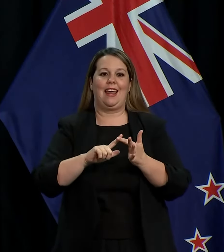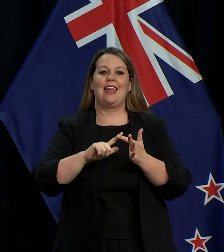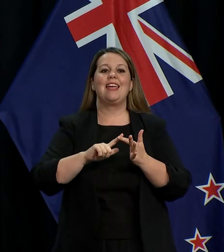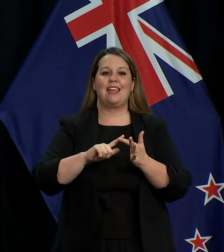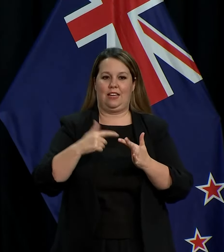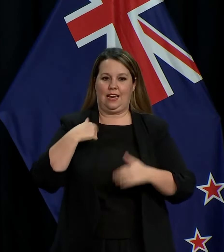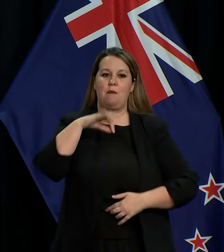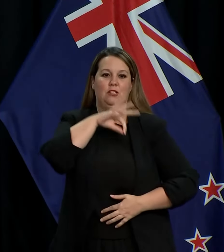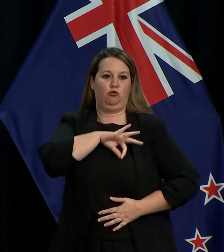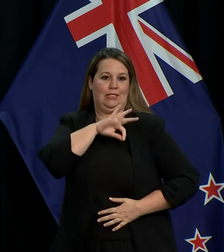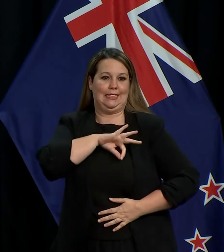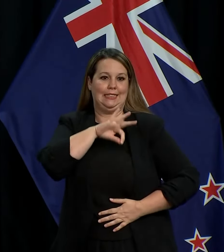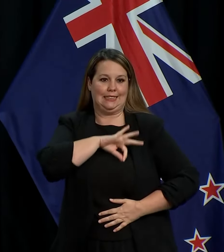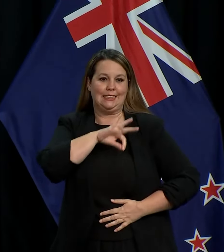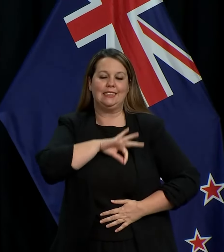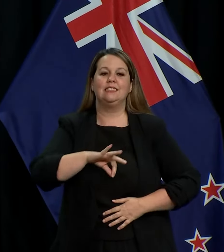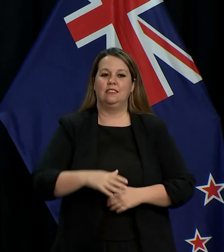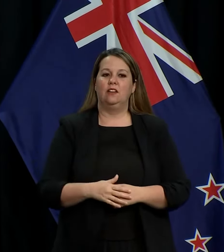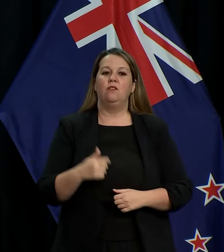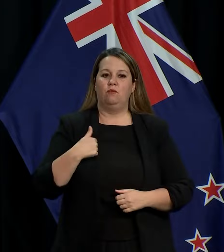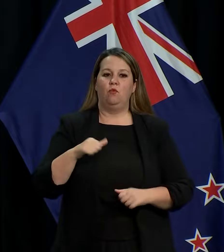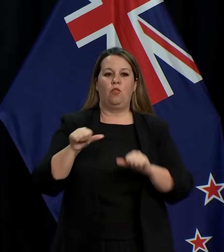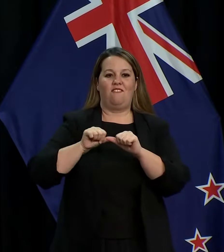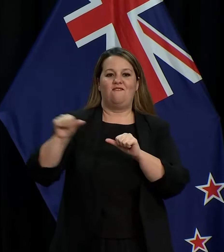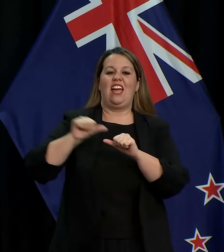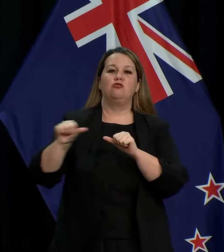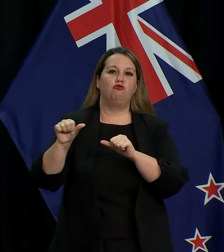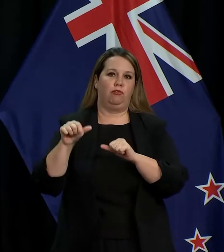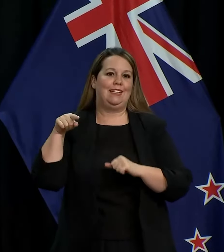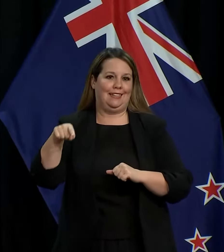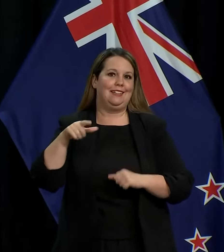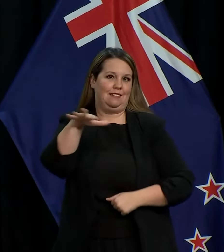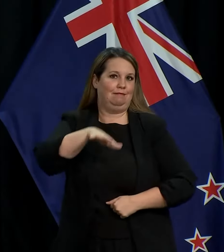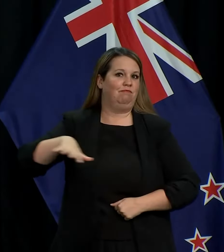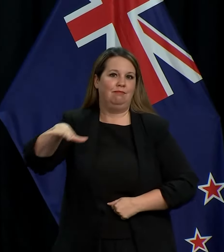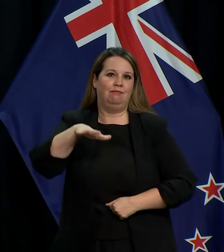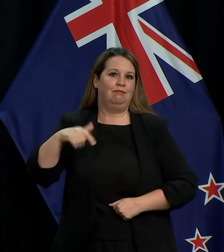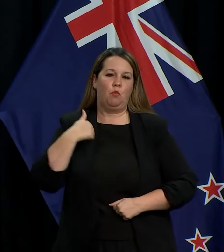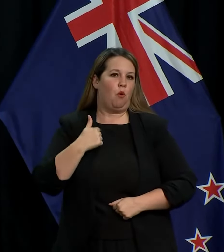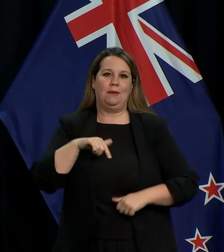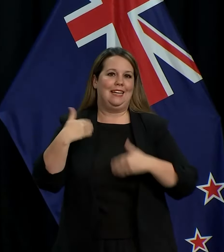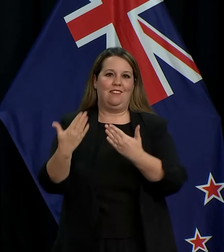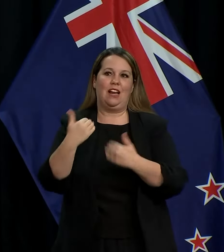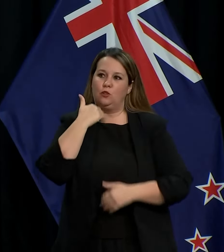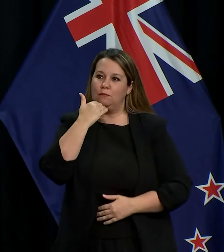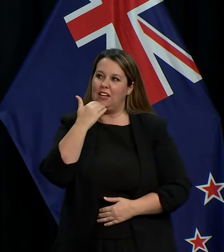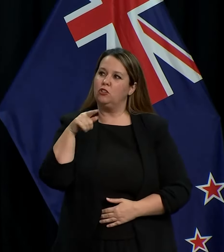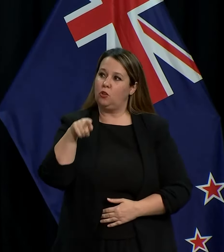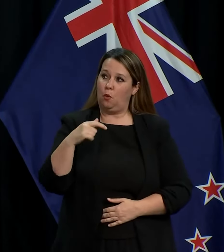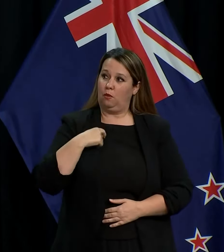have an expectation that decision will affect their ability to stay here longer than 2024?